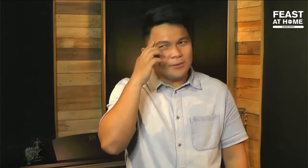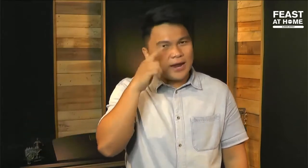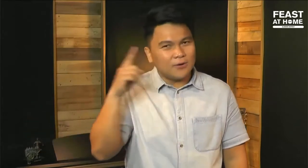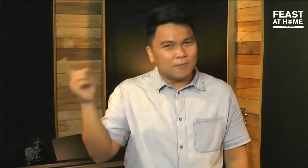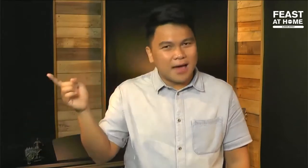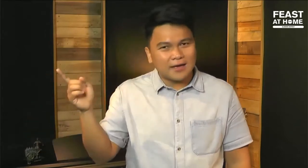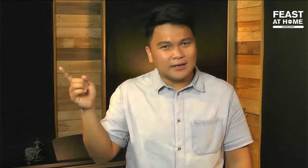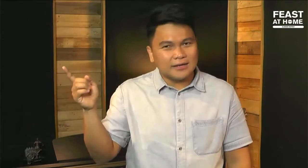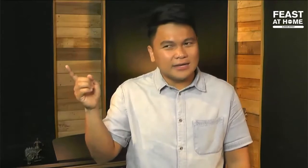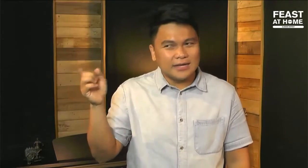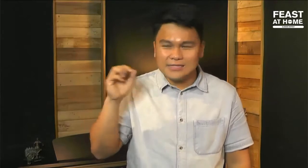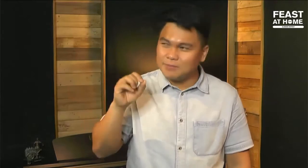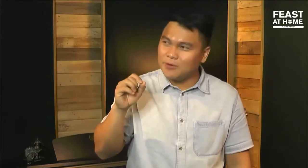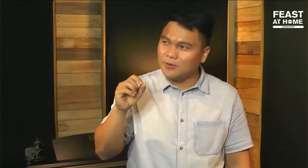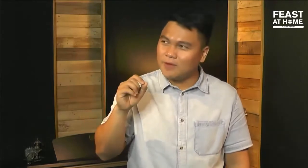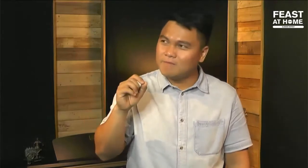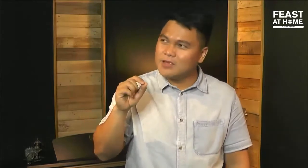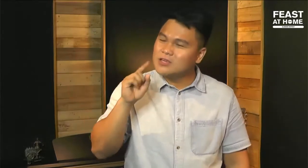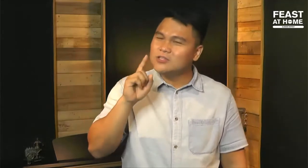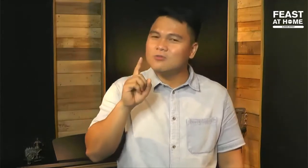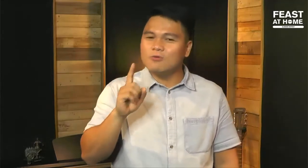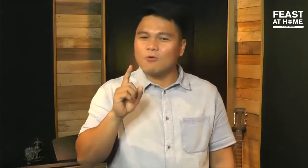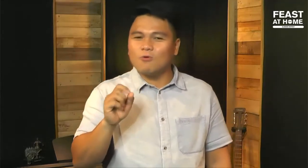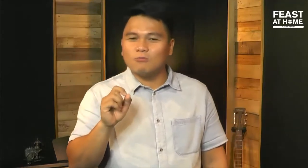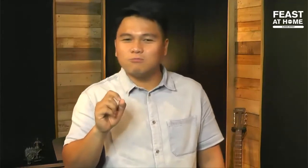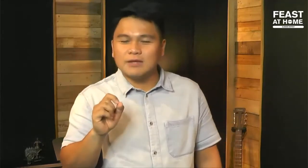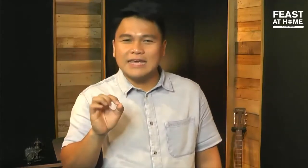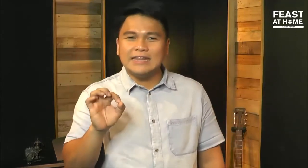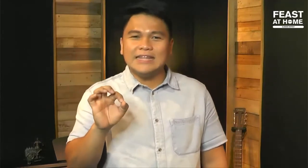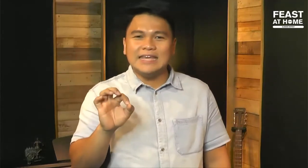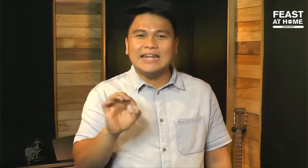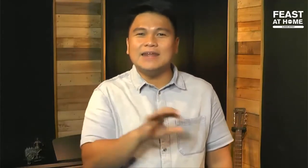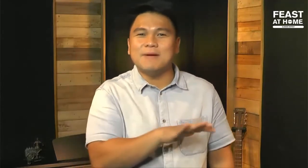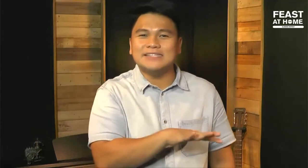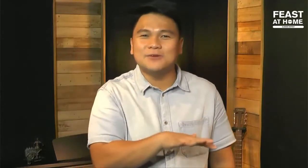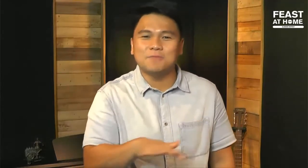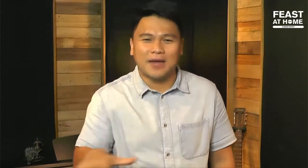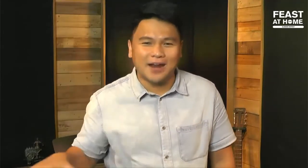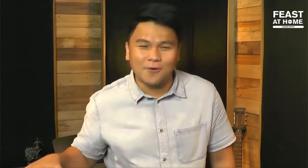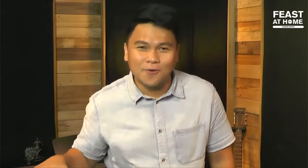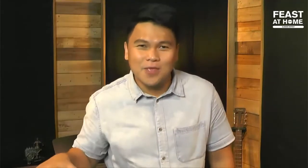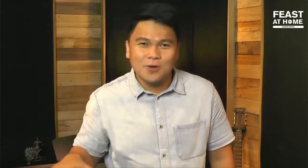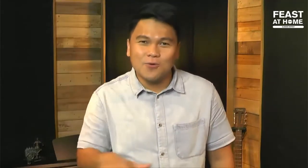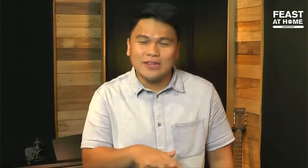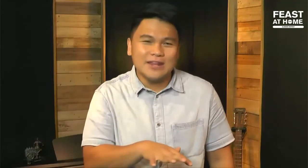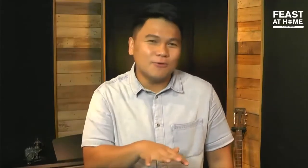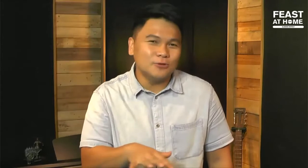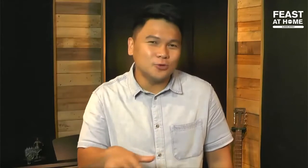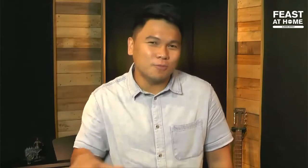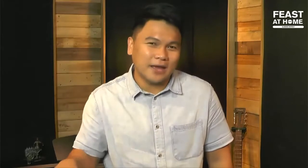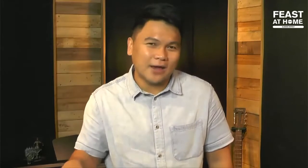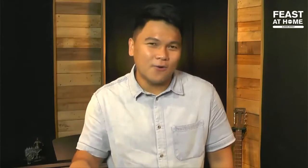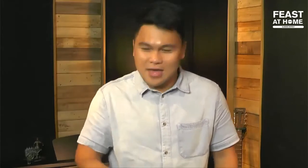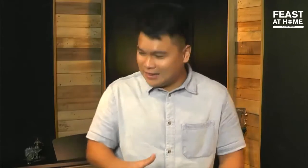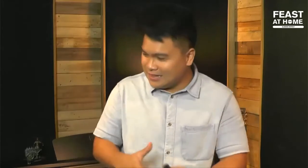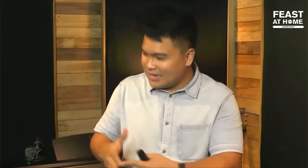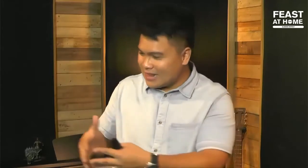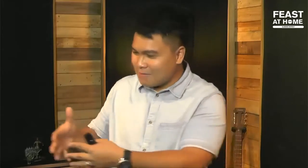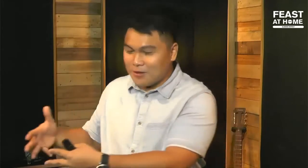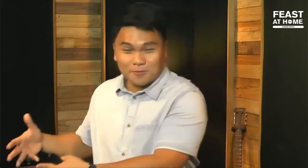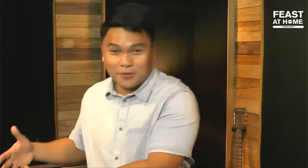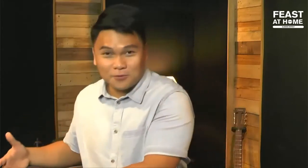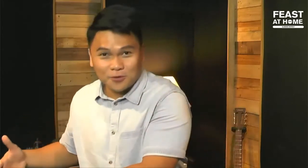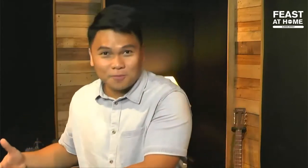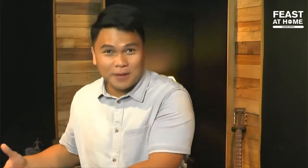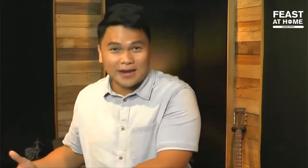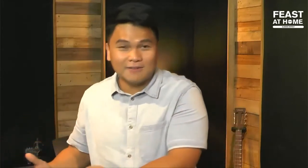kung, when I look back, iniisip ko ito eh. Siguro kung hindi nalimas yung pera ko, kung hindi naubos yung pera ko, at hindi